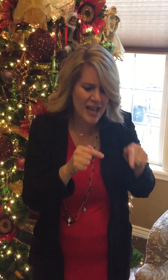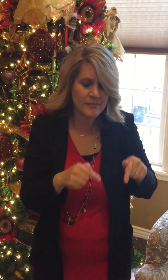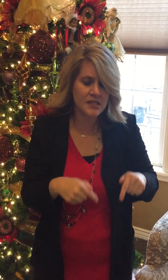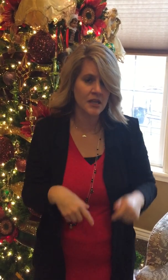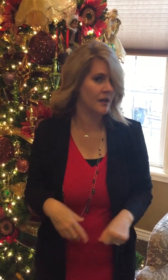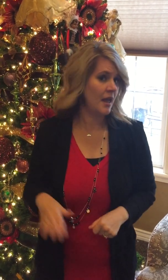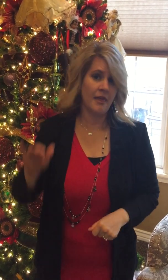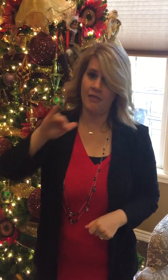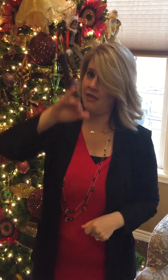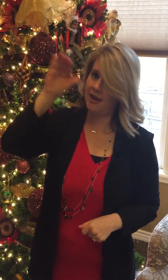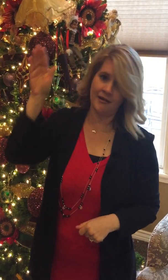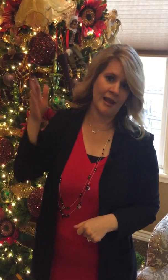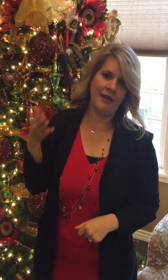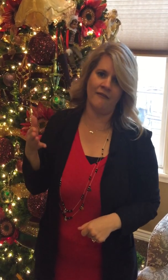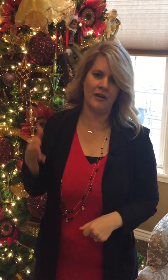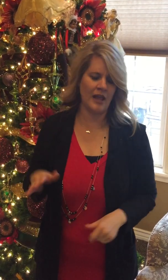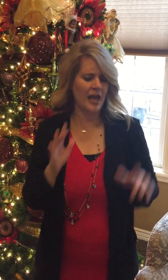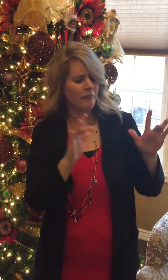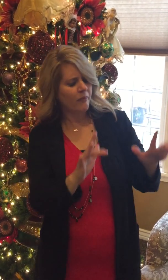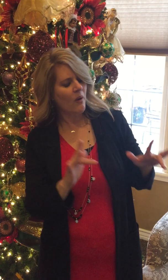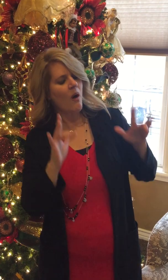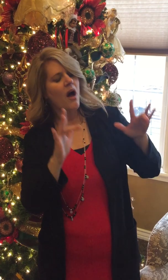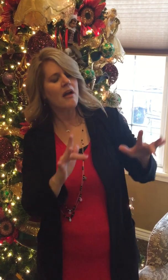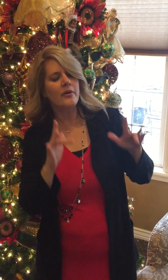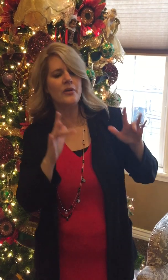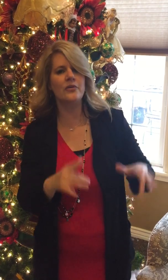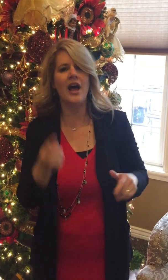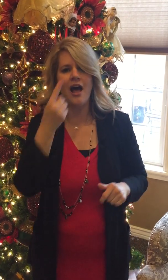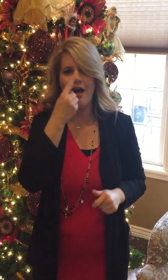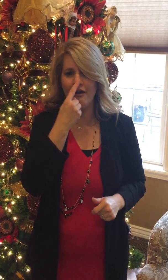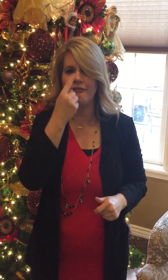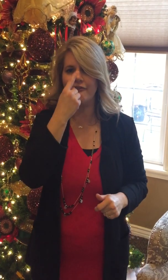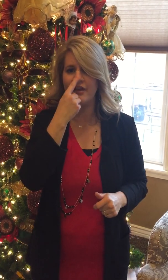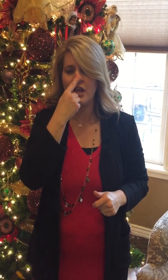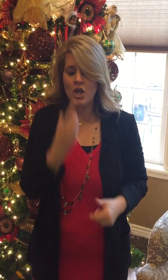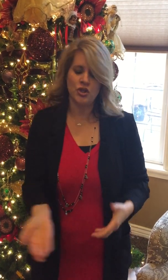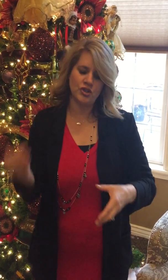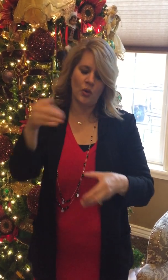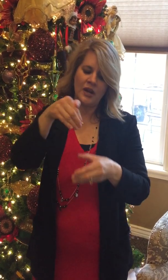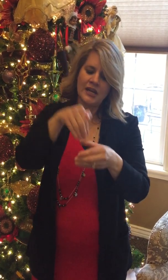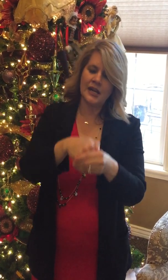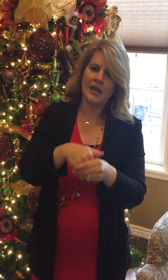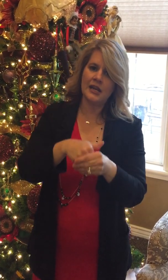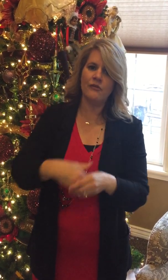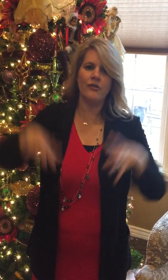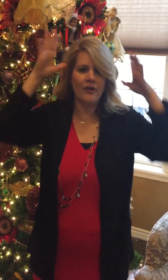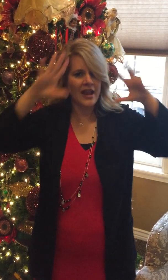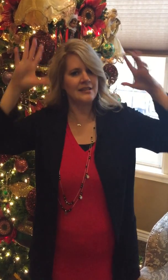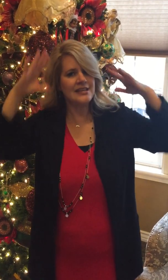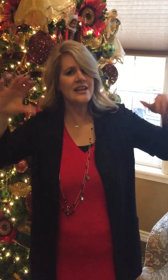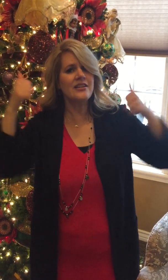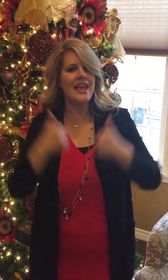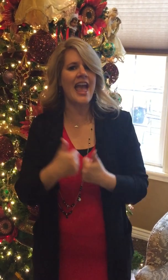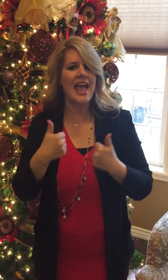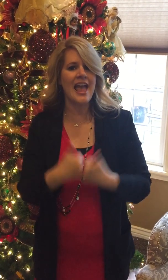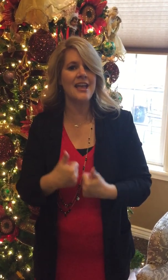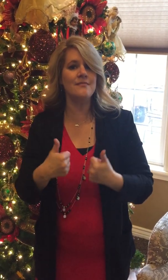names, they never let poor Rudolph join in any reindeer